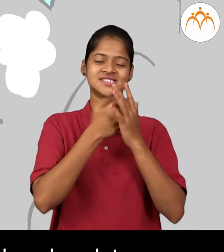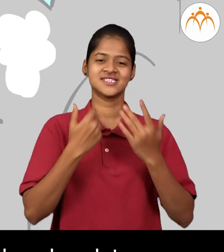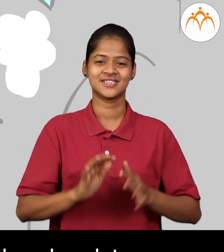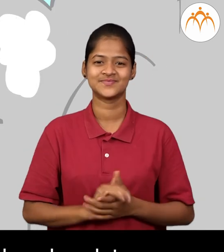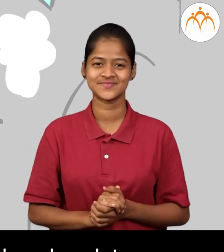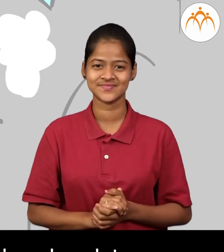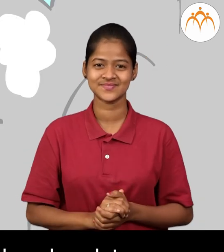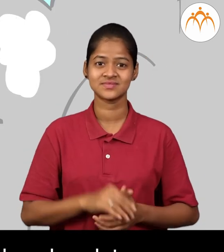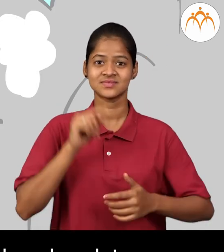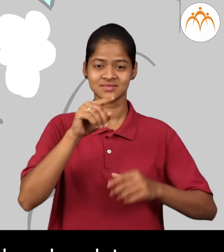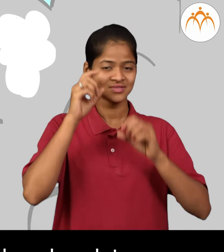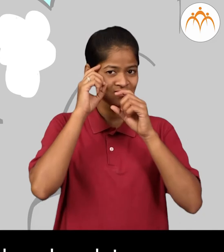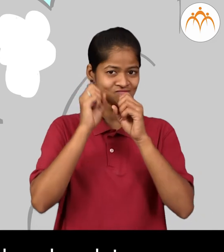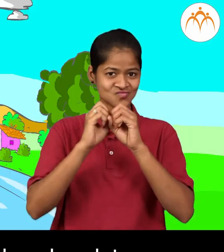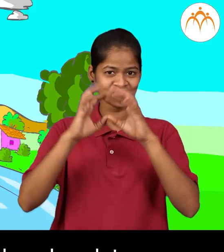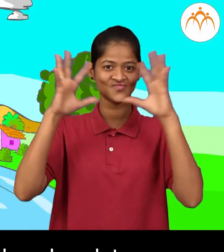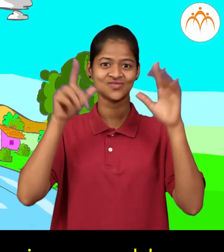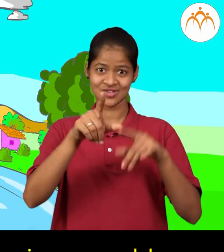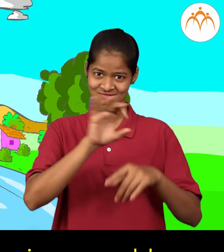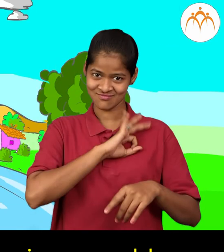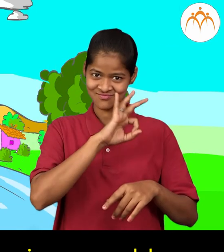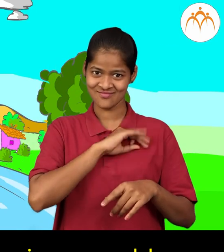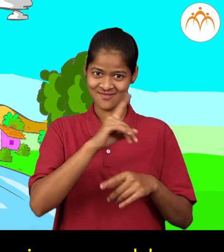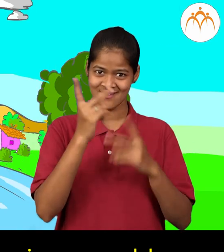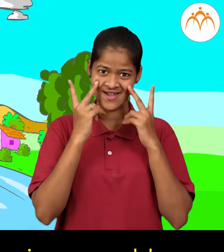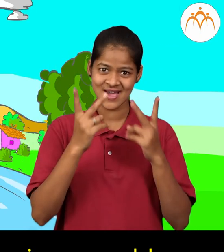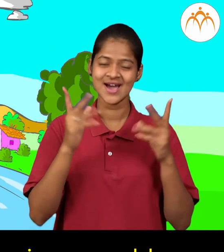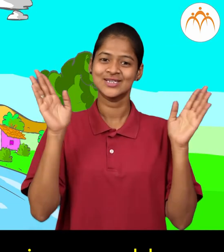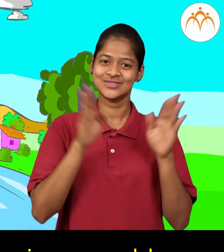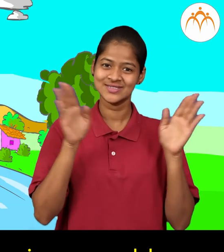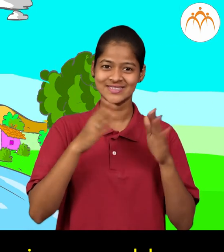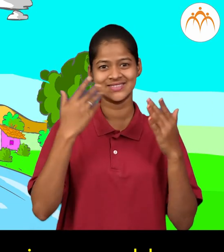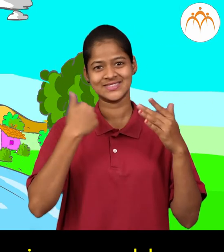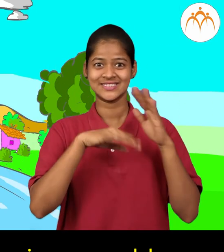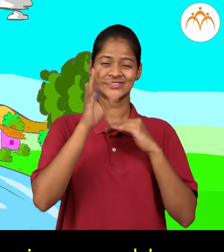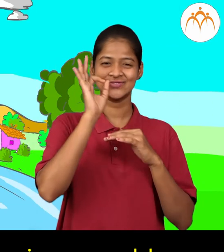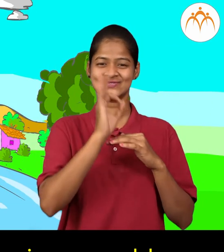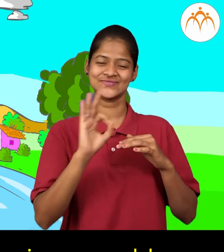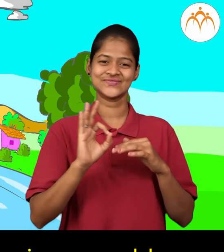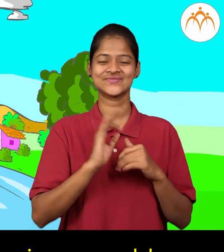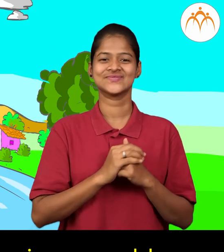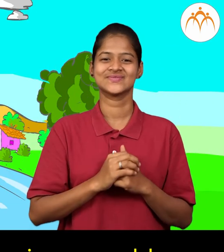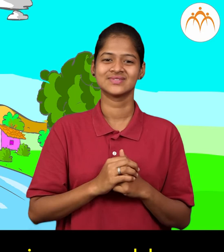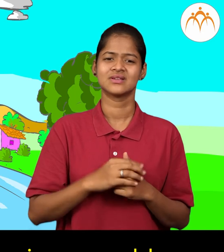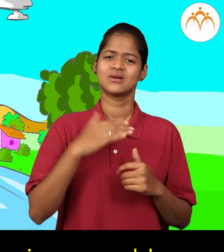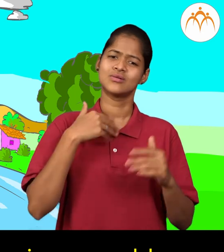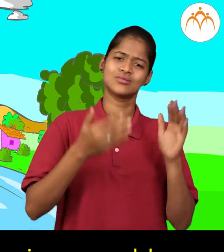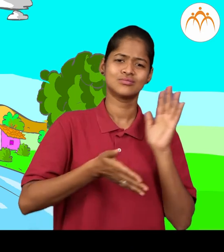There we are, in the clouds. Look! This is your imaginary world.